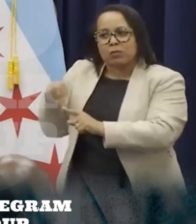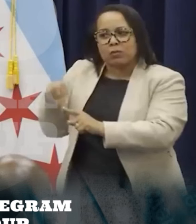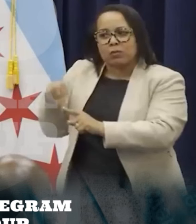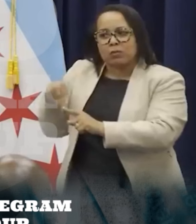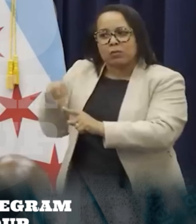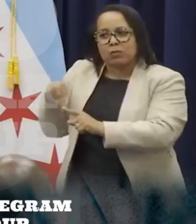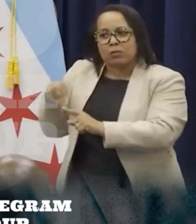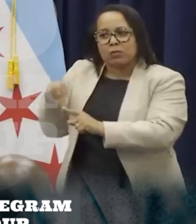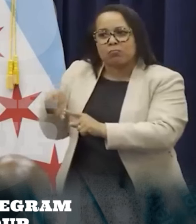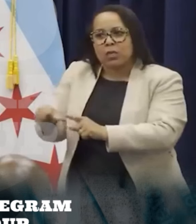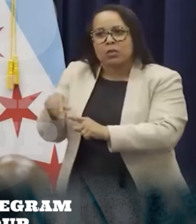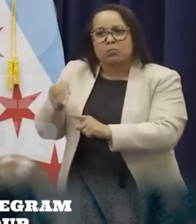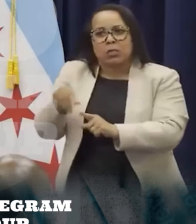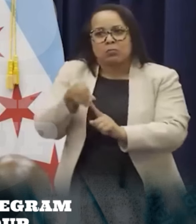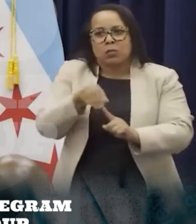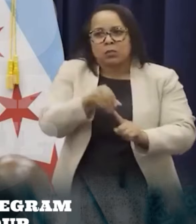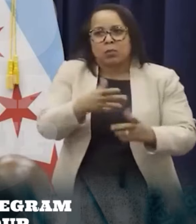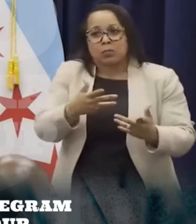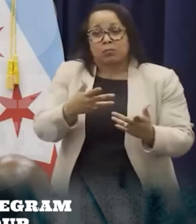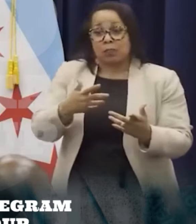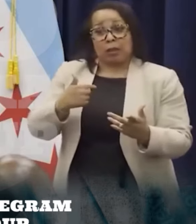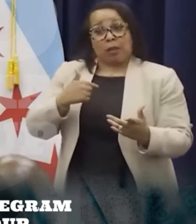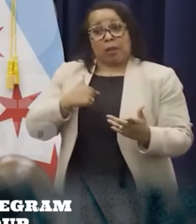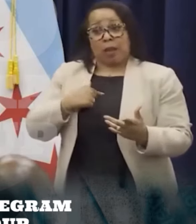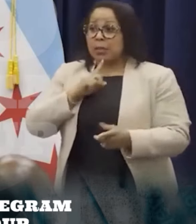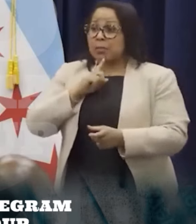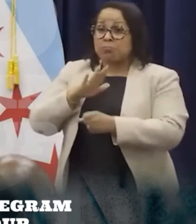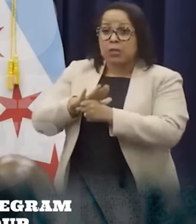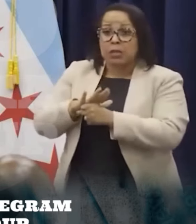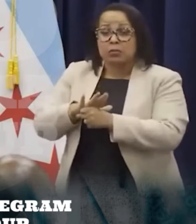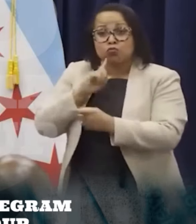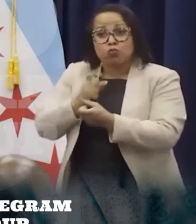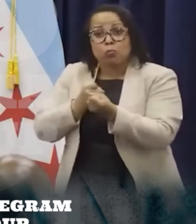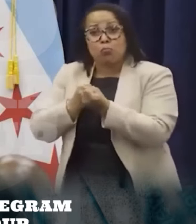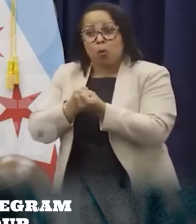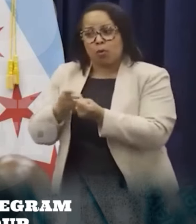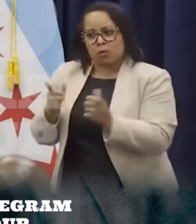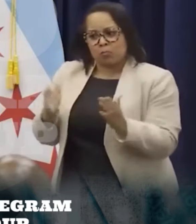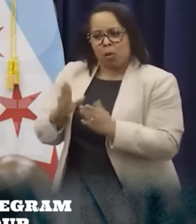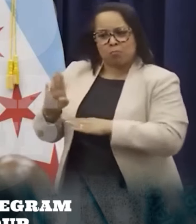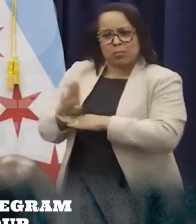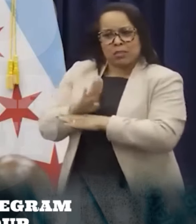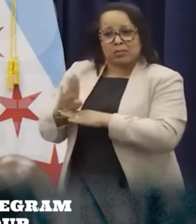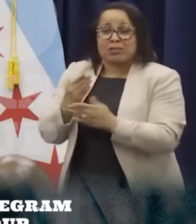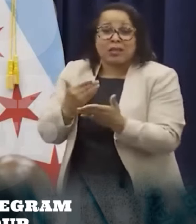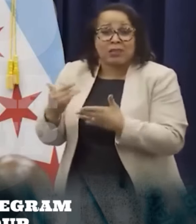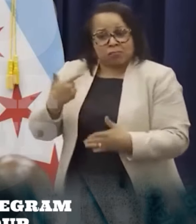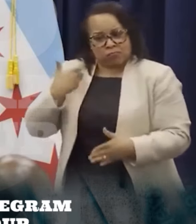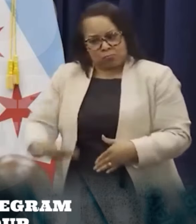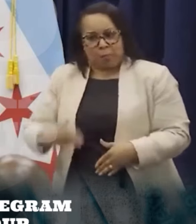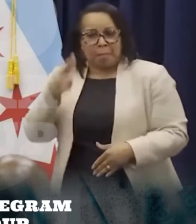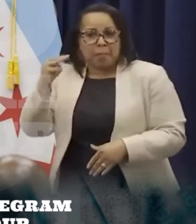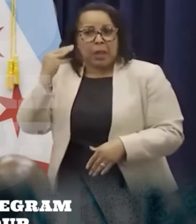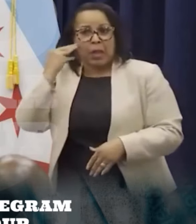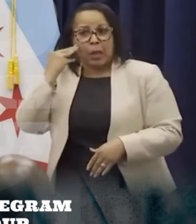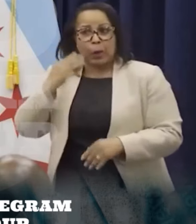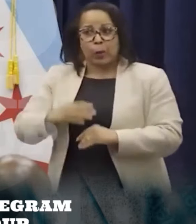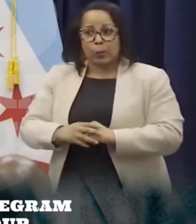black power. And I'm so committed to supporting small businesses that even as mayor,